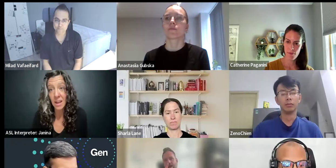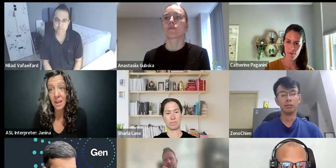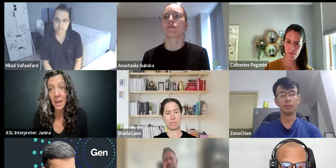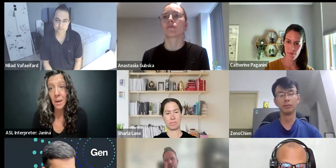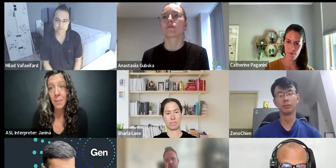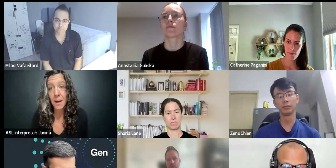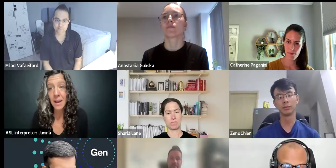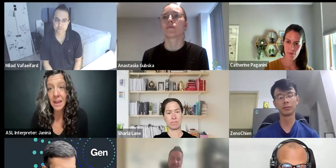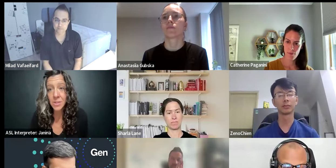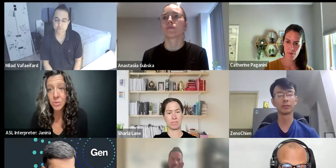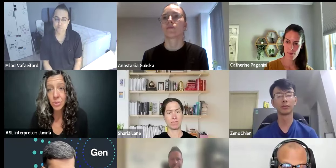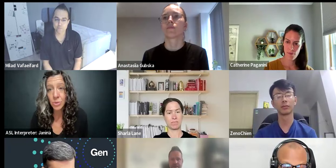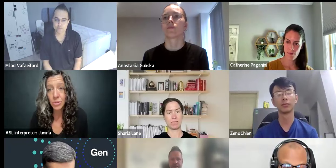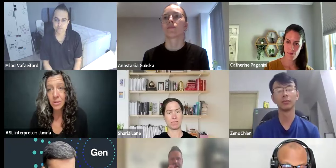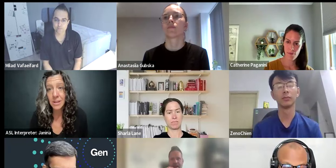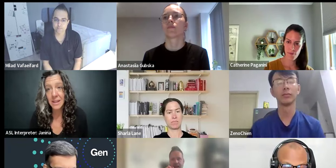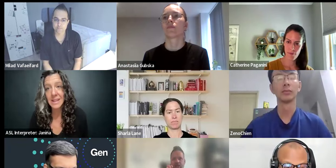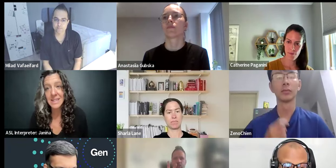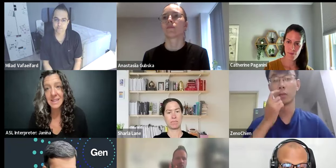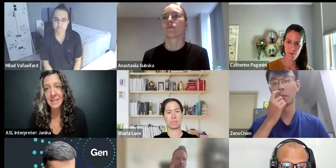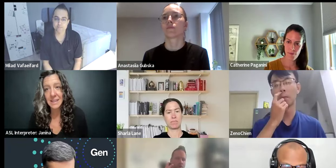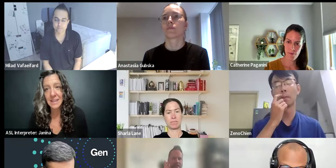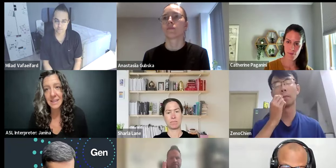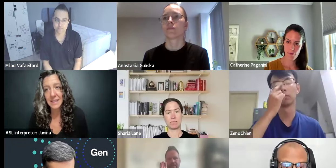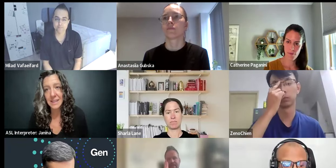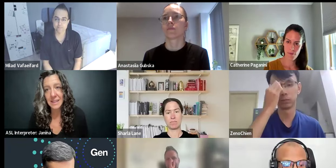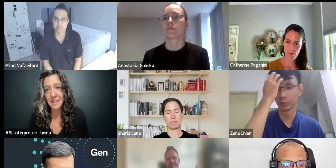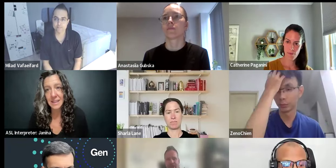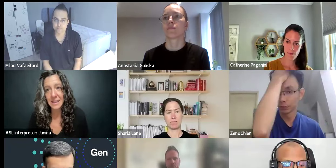That's fine. But Andrew